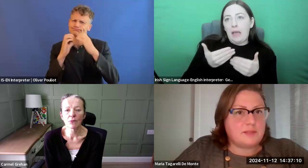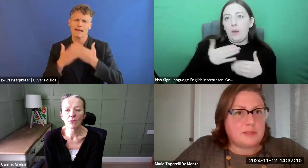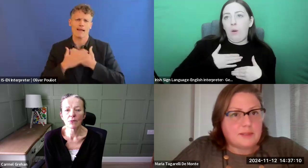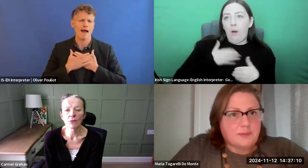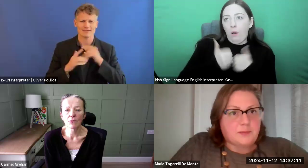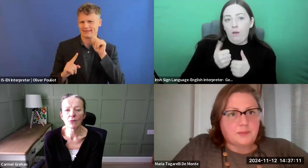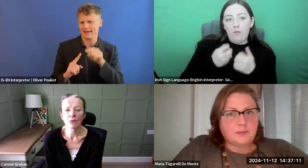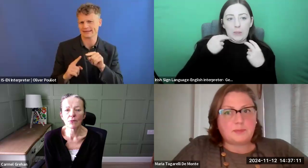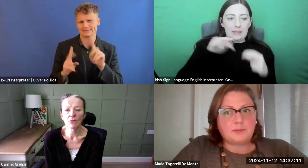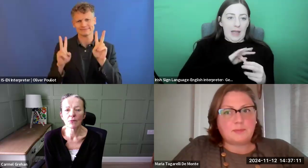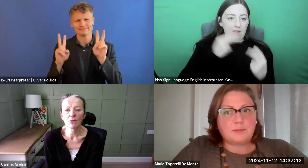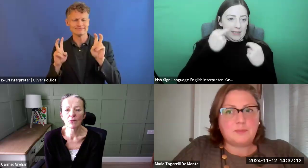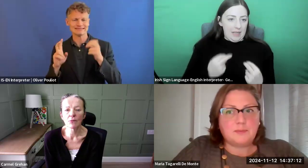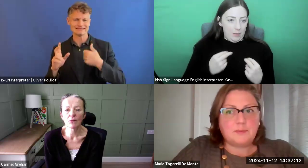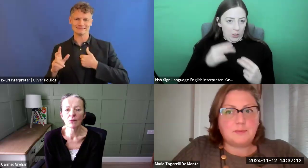the self-assessment?